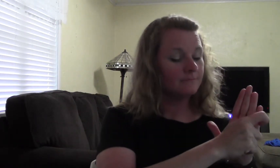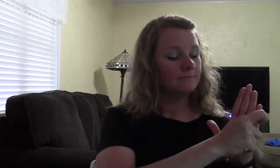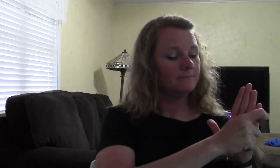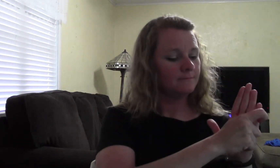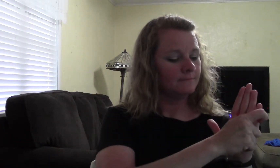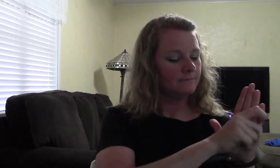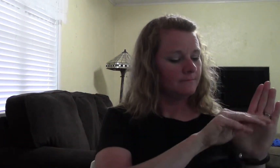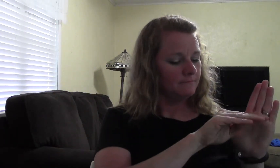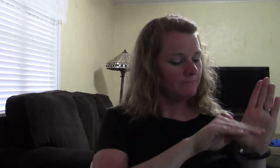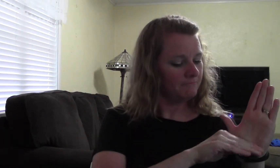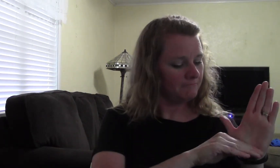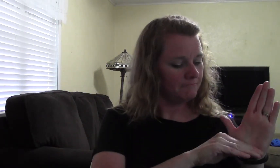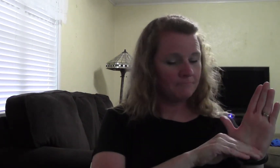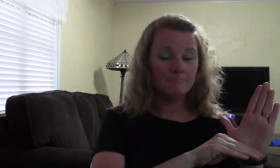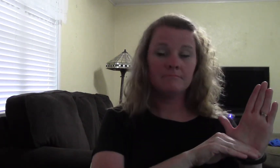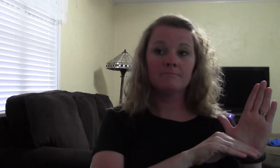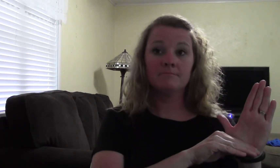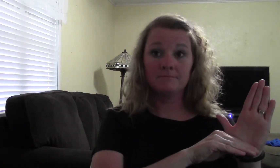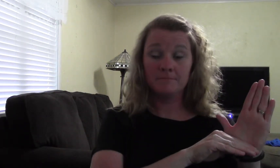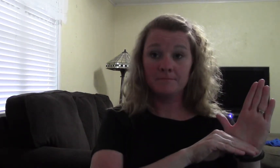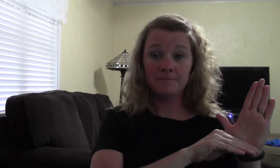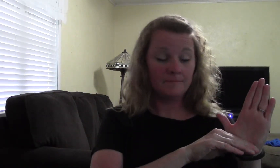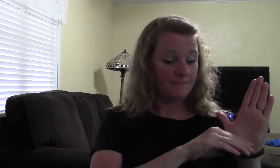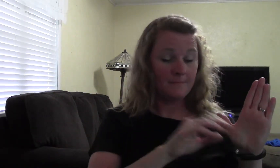And down near your arrowhead at the bottom, put axon.